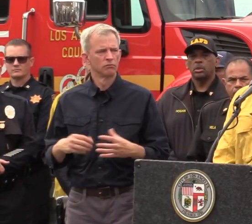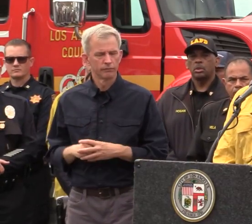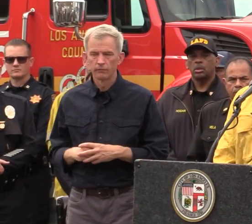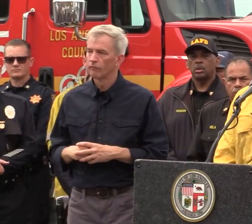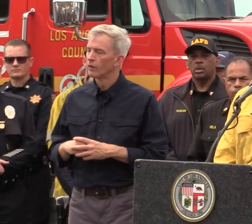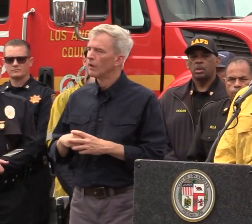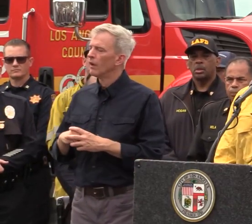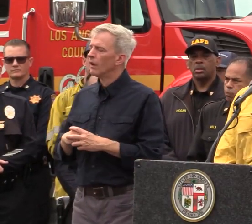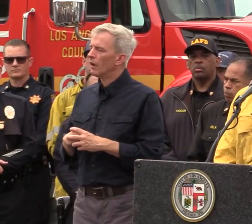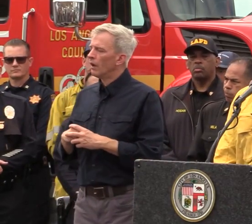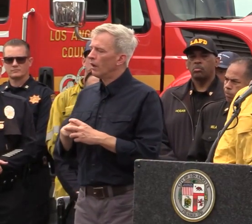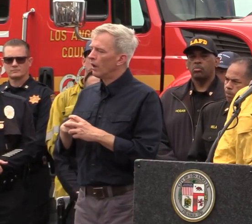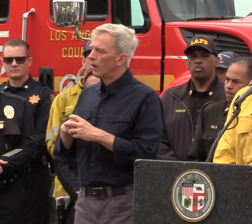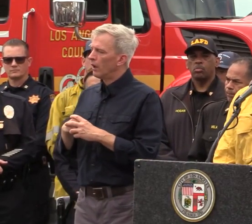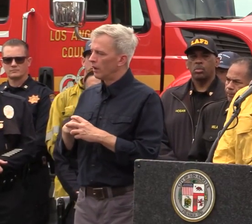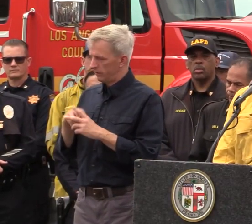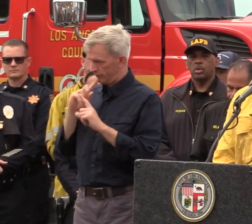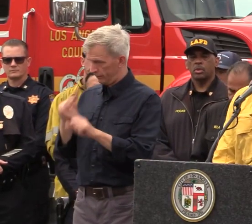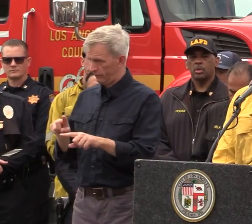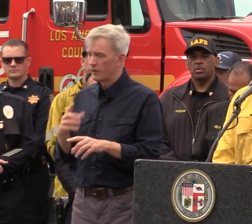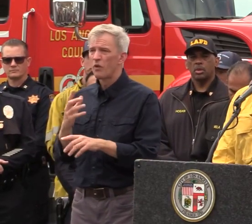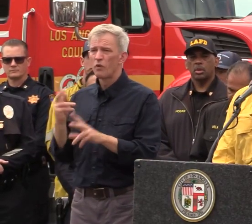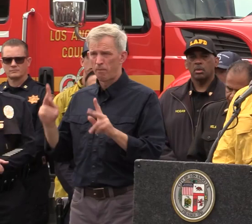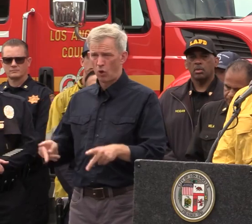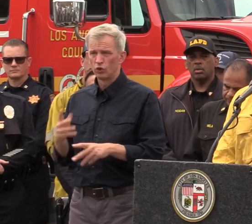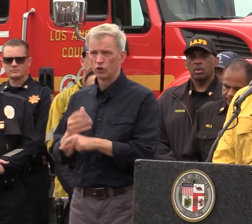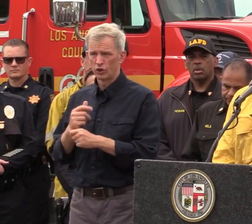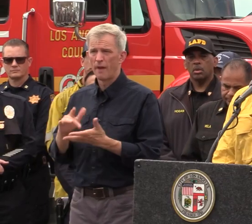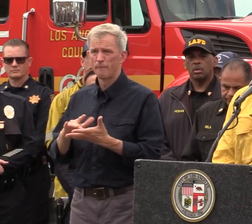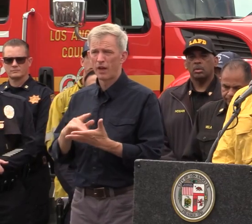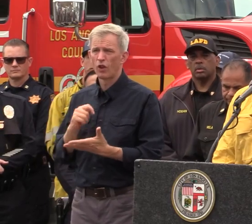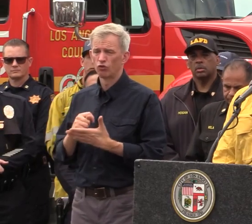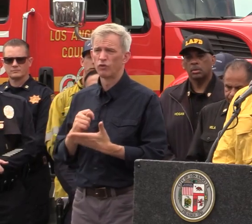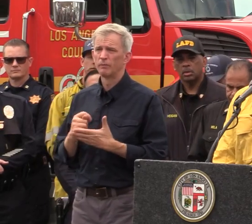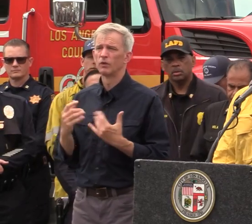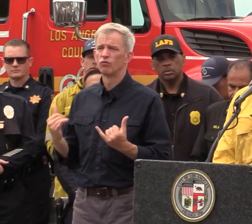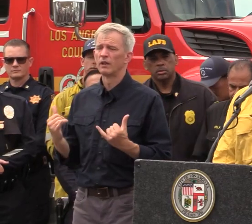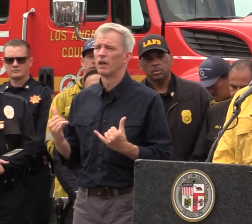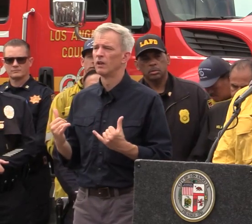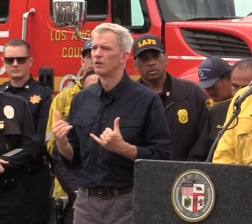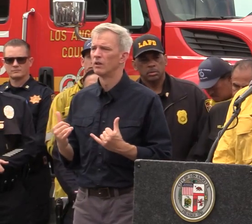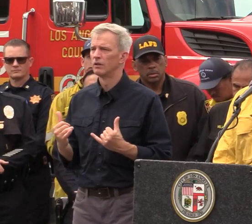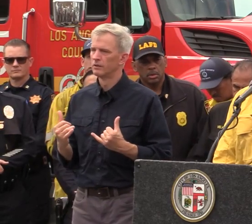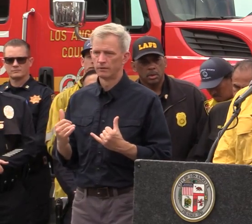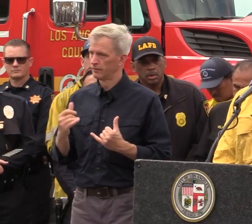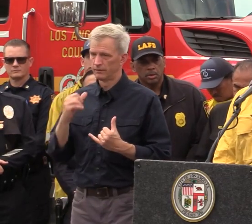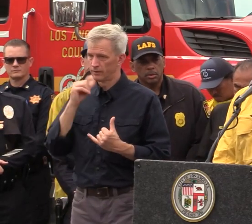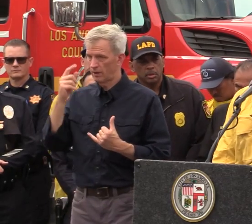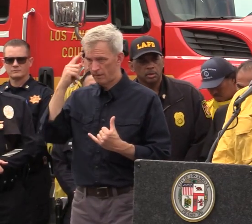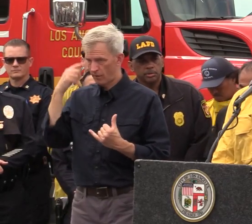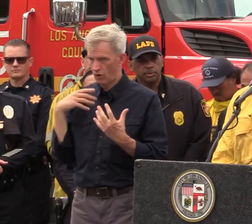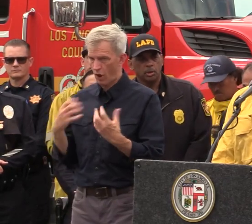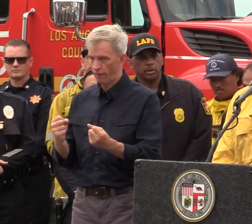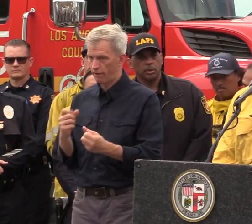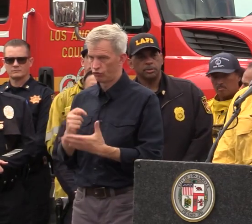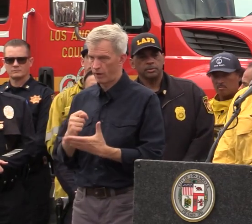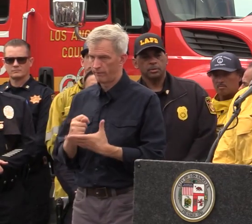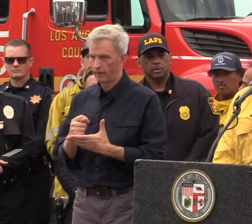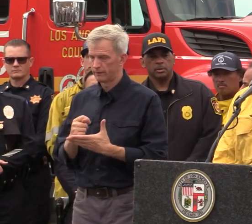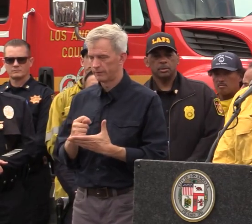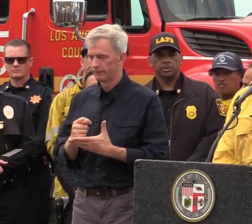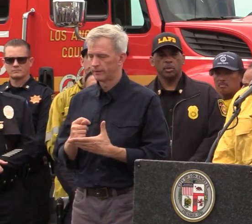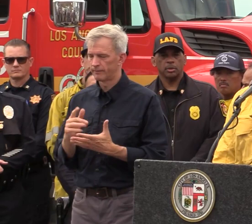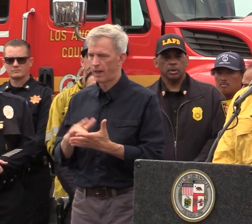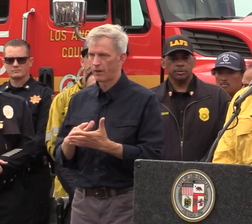The person is getting medical treatment right now for a it's not a mental health treatment. It's other than